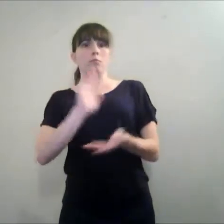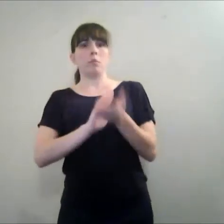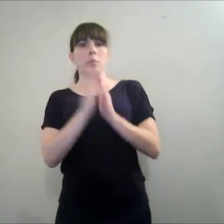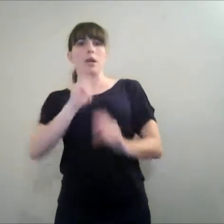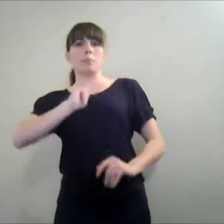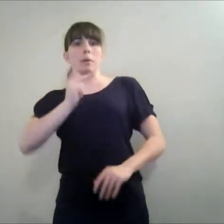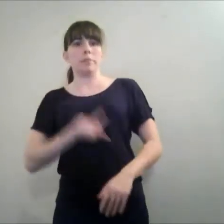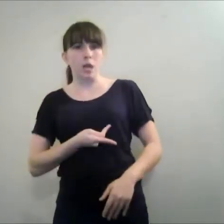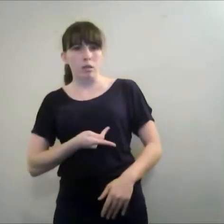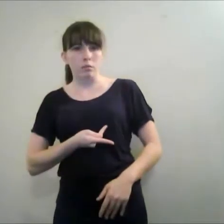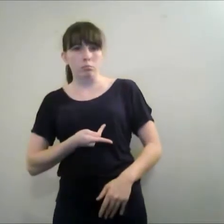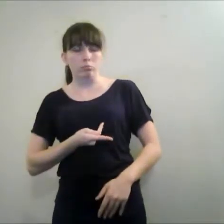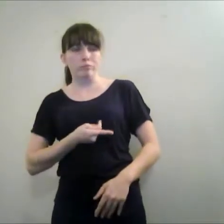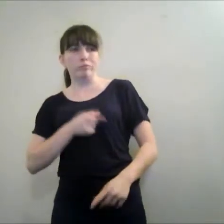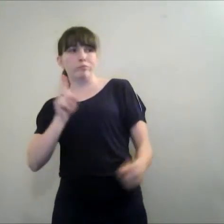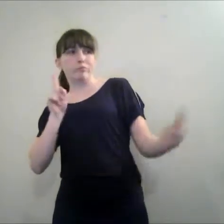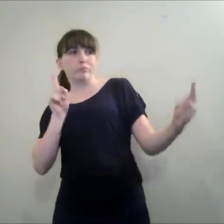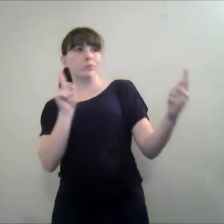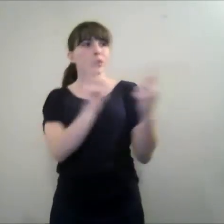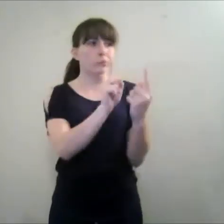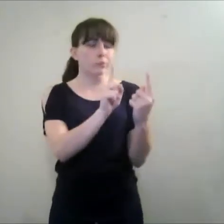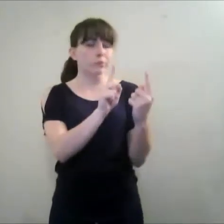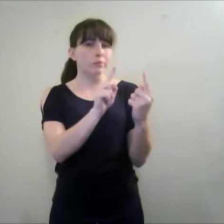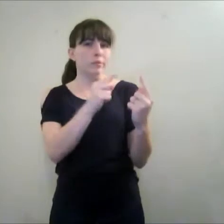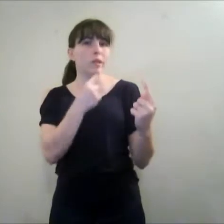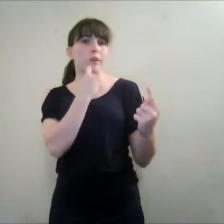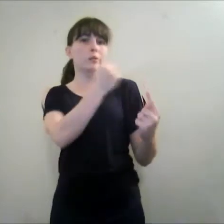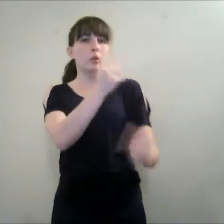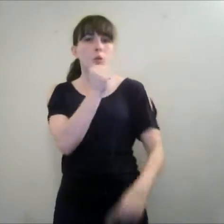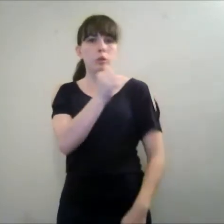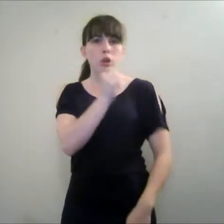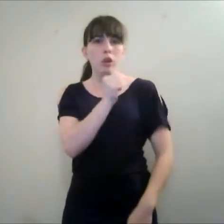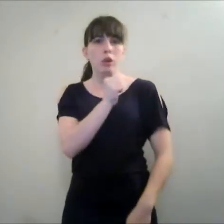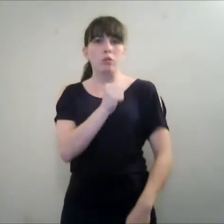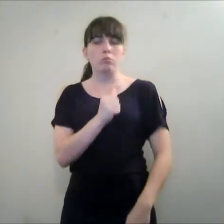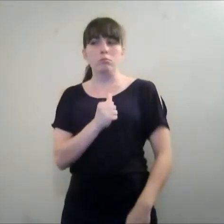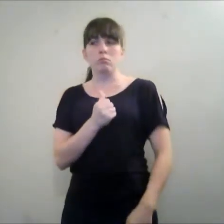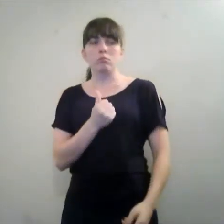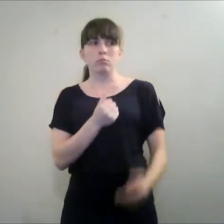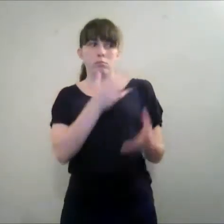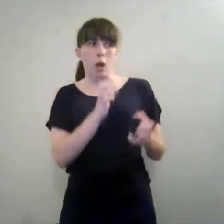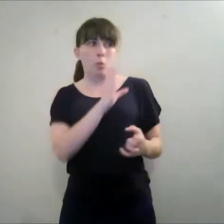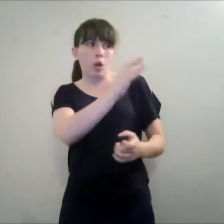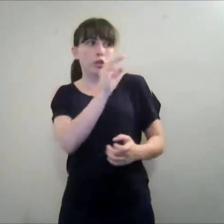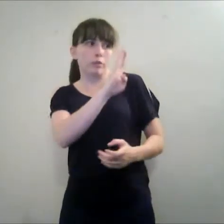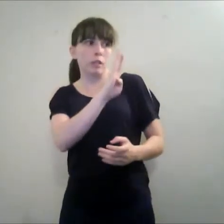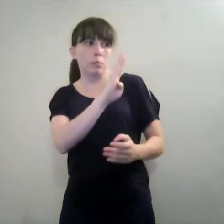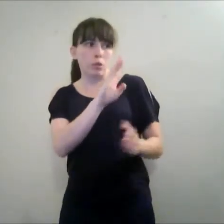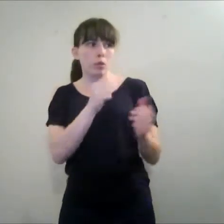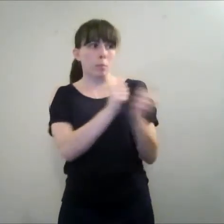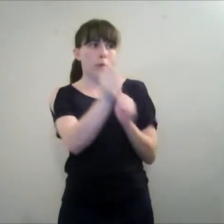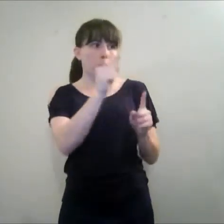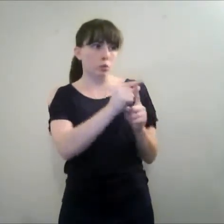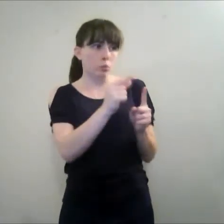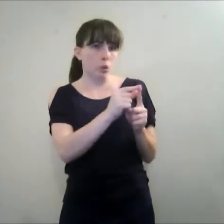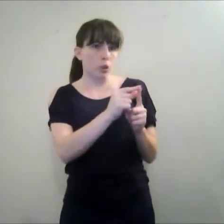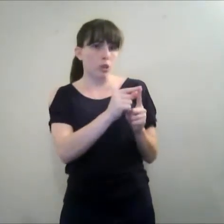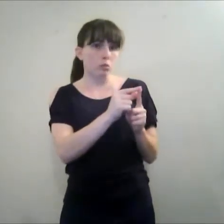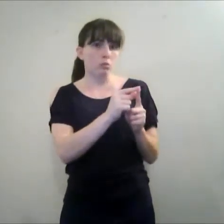girls and said, you have to give me your Facebook password. I read this all the time, where even at some universities and places of education,